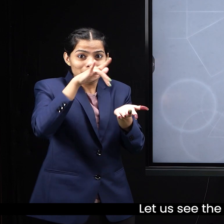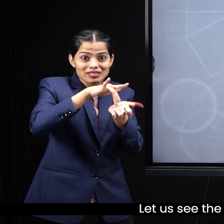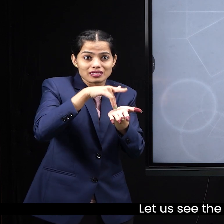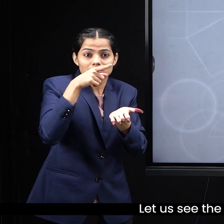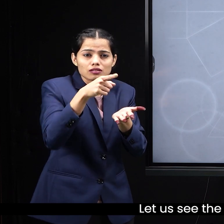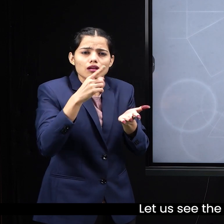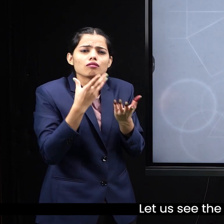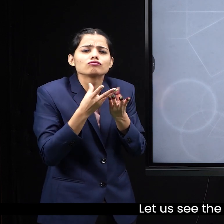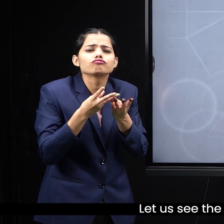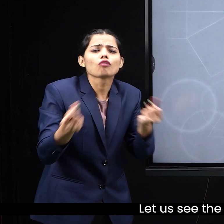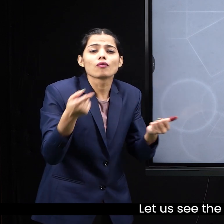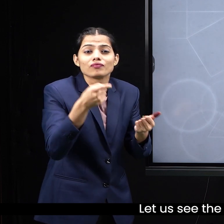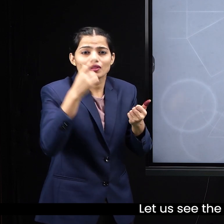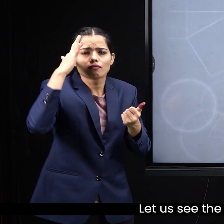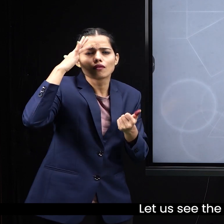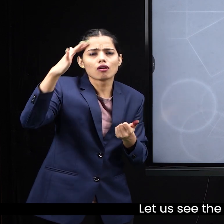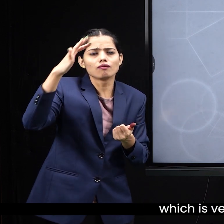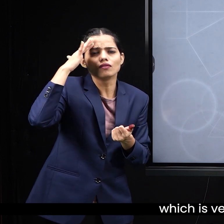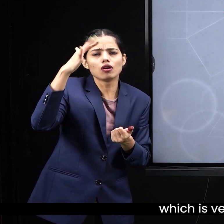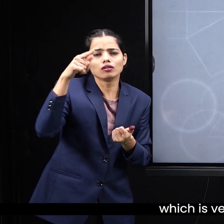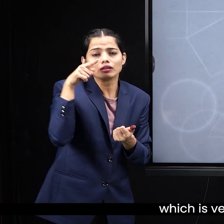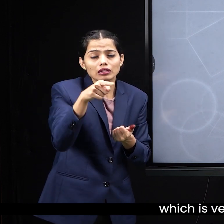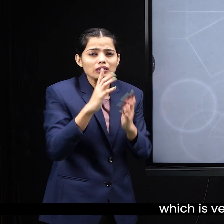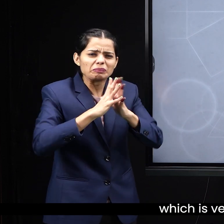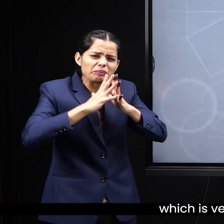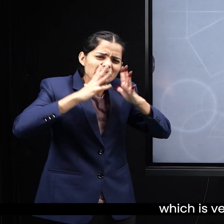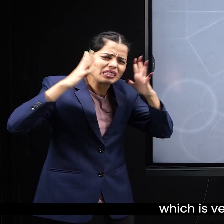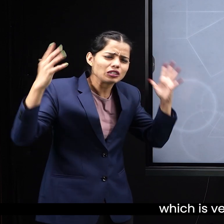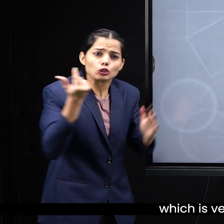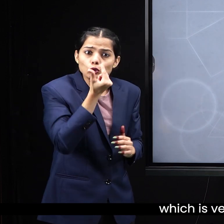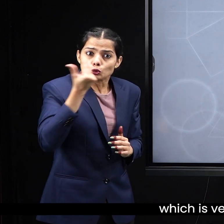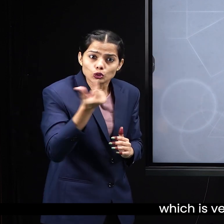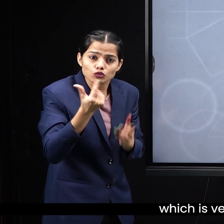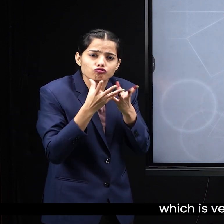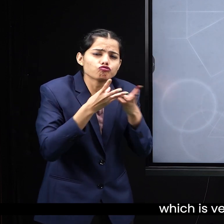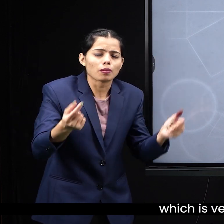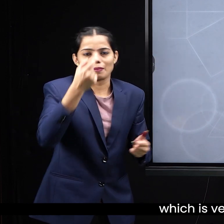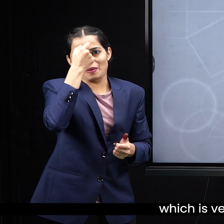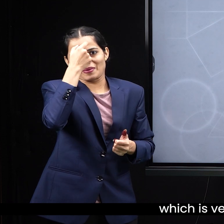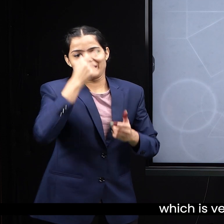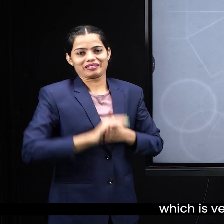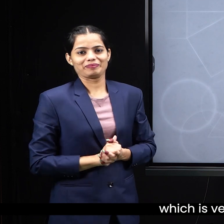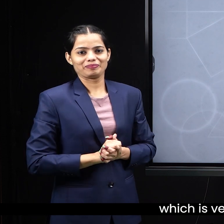converse of the above theorem, which is very useful in solving problems.